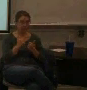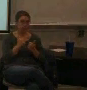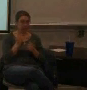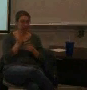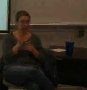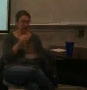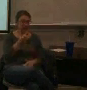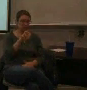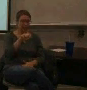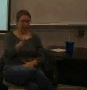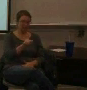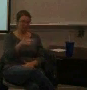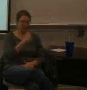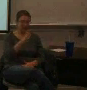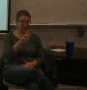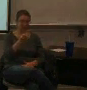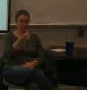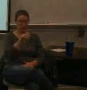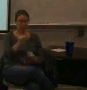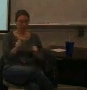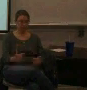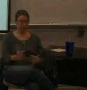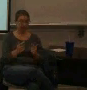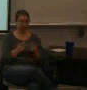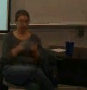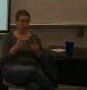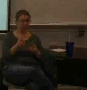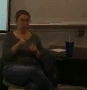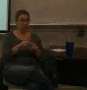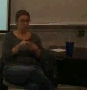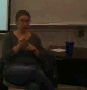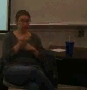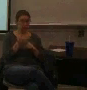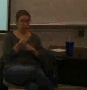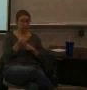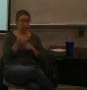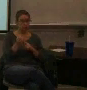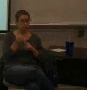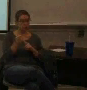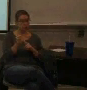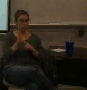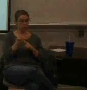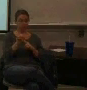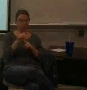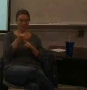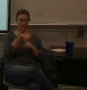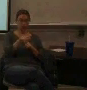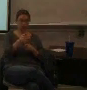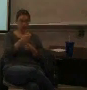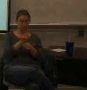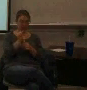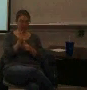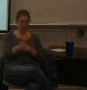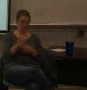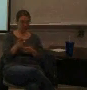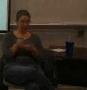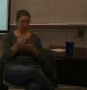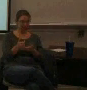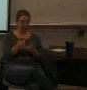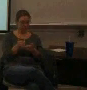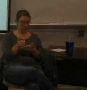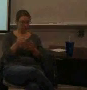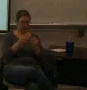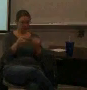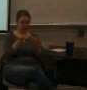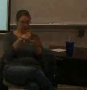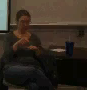Some of the archaea and the bacteria can live in hypersaline conditions. And it turns out that the bacterial composition helps precipitate those salts because